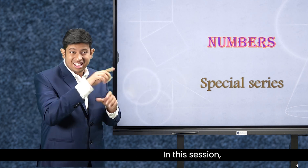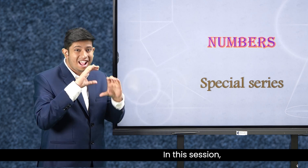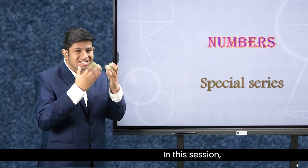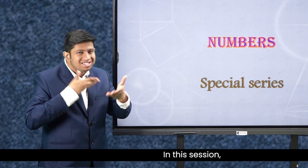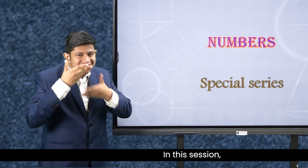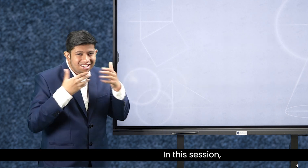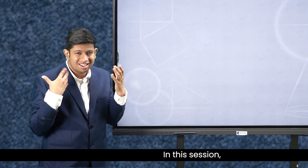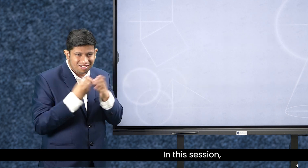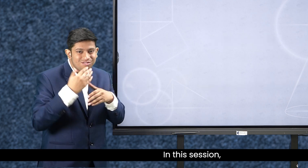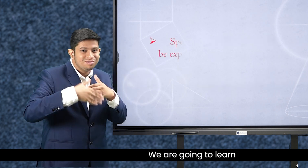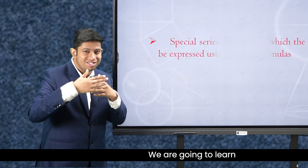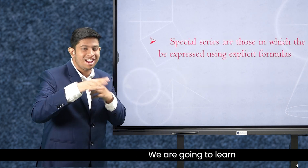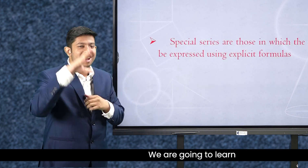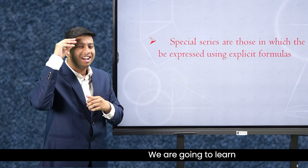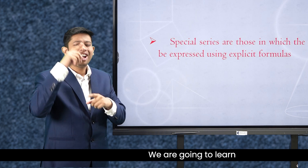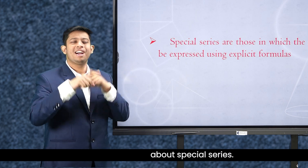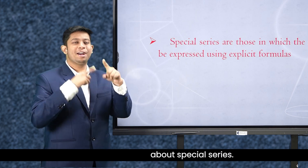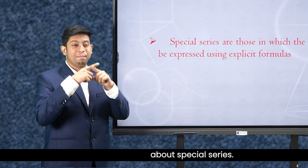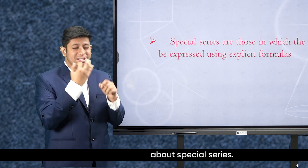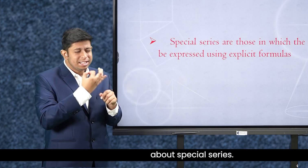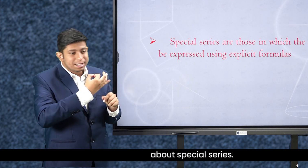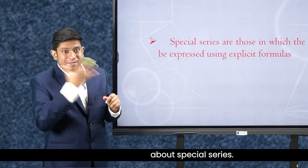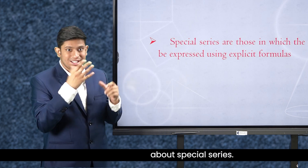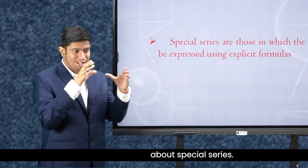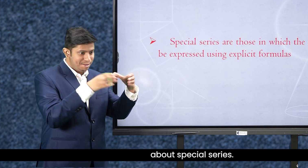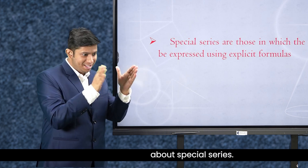In this session, we are going to learn about special series.